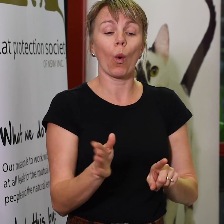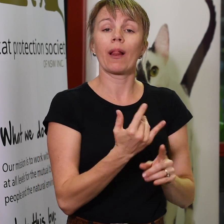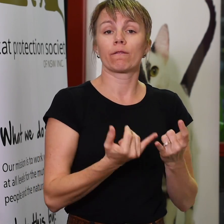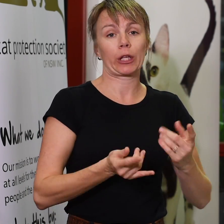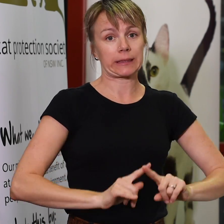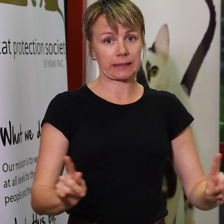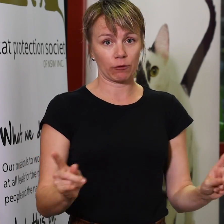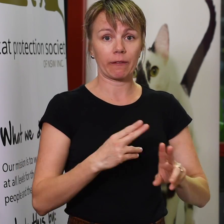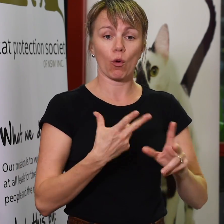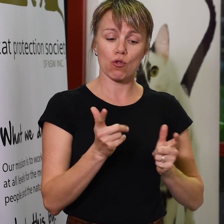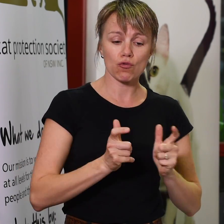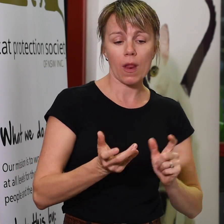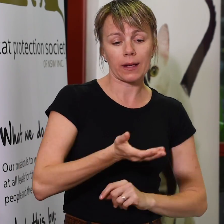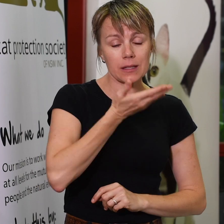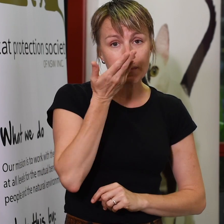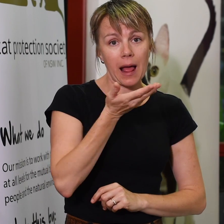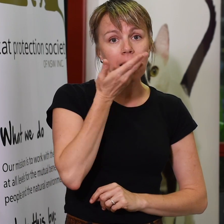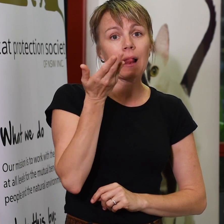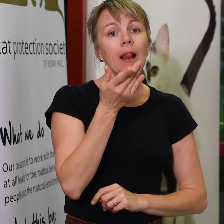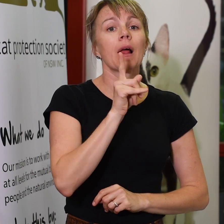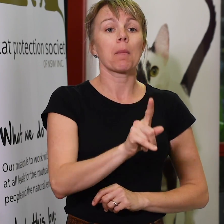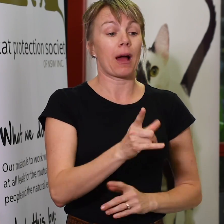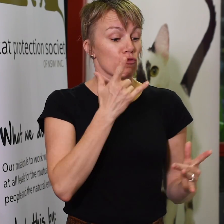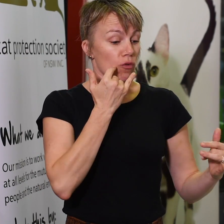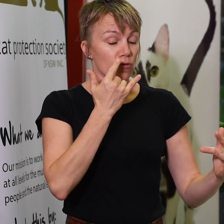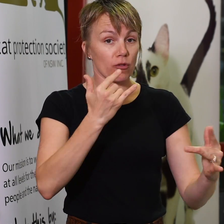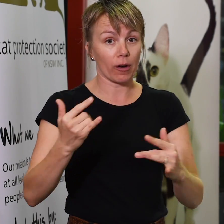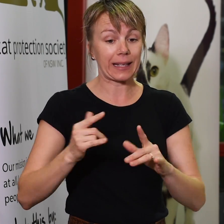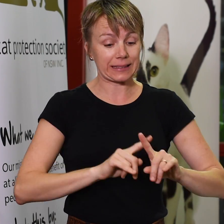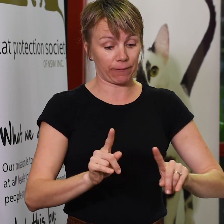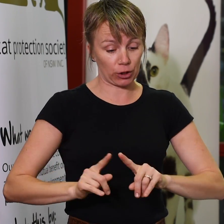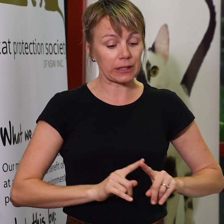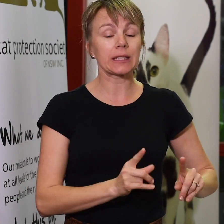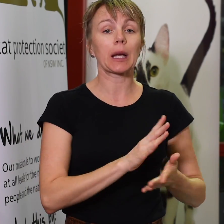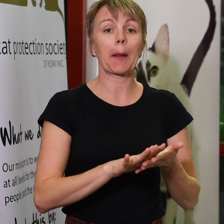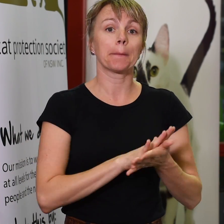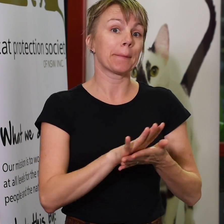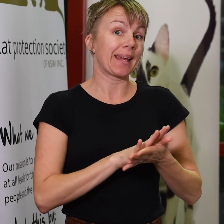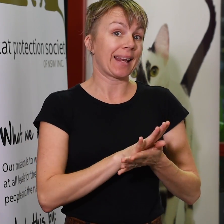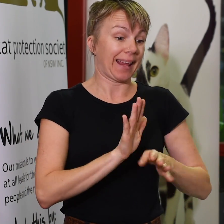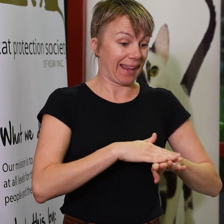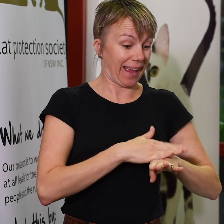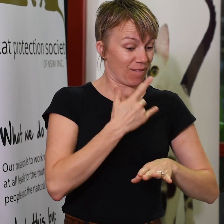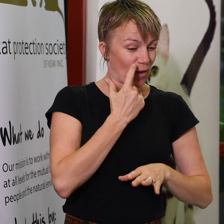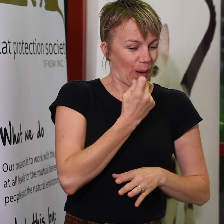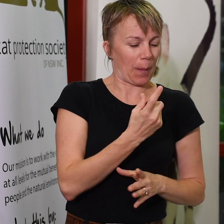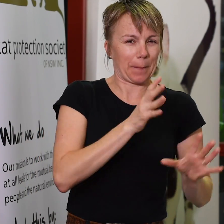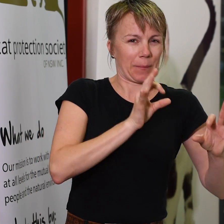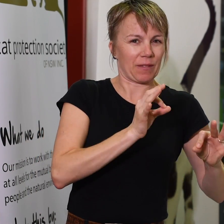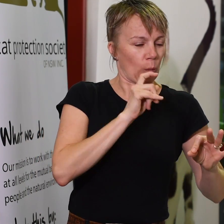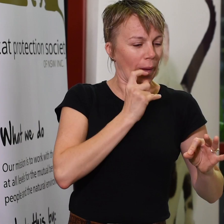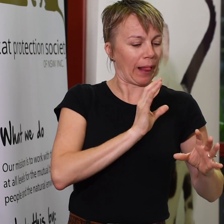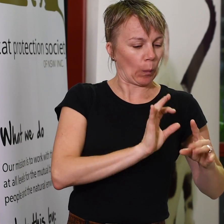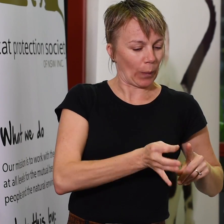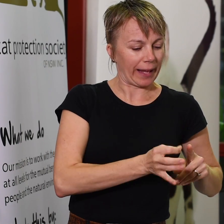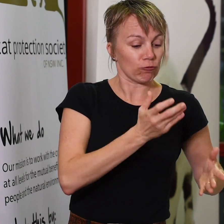smell, especially with toileting, but trialling all those different things can sometimes mean the difference between your cat weeing where it's not supposed to